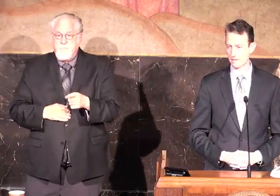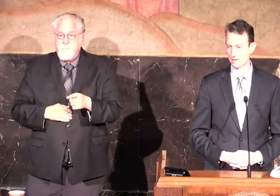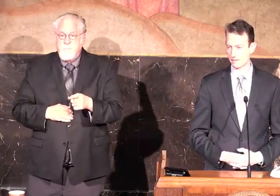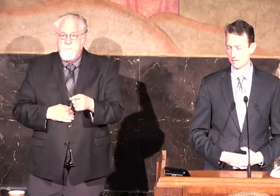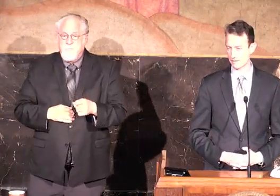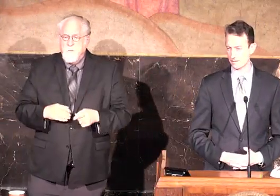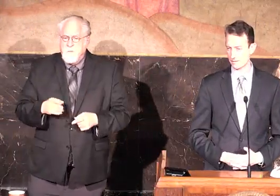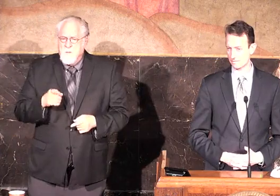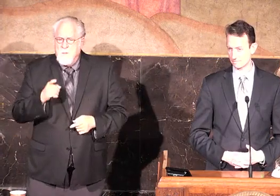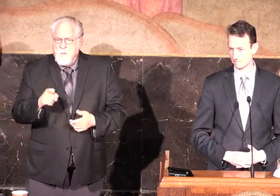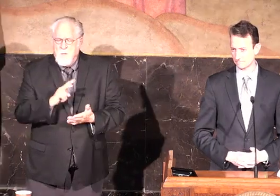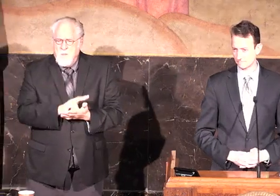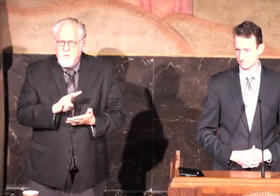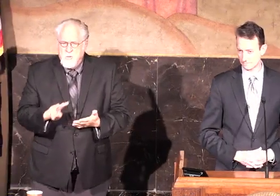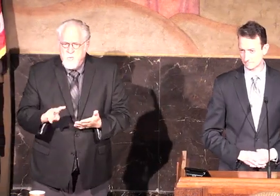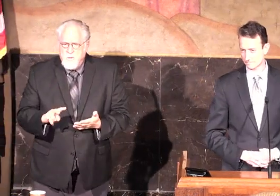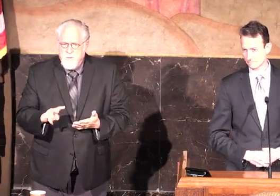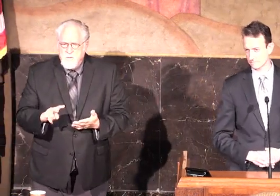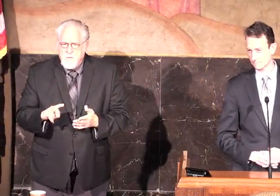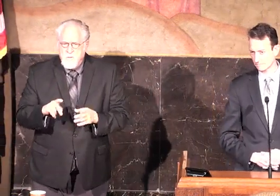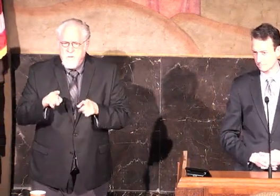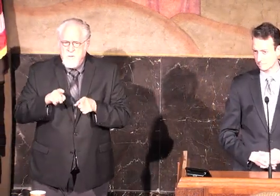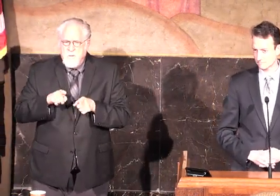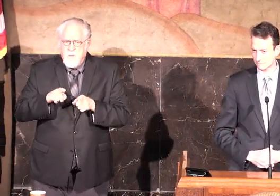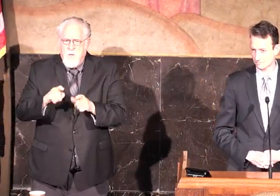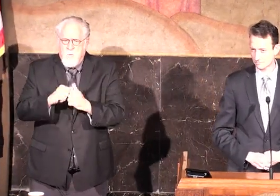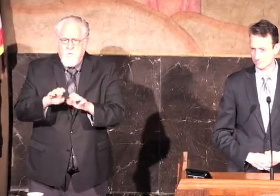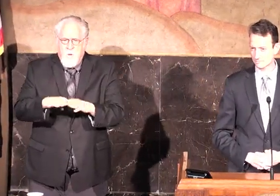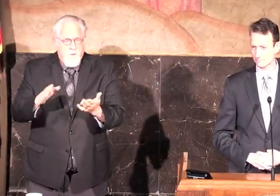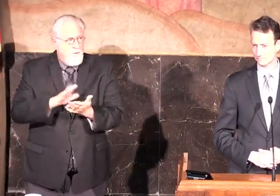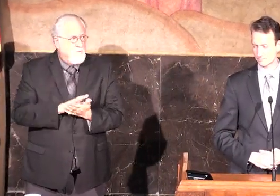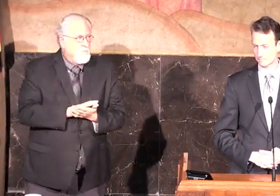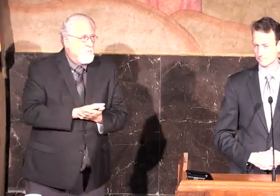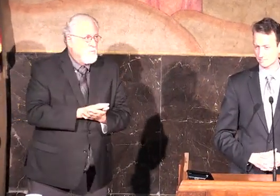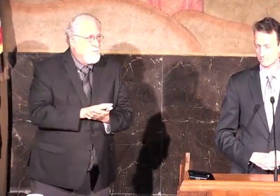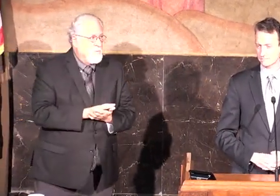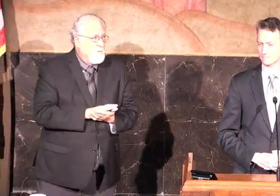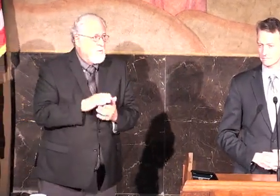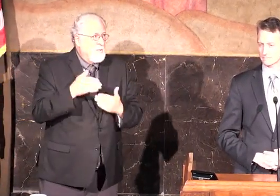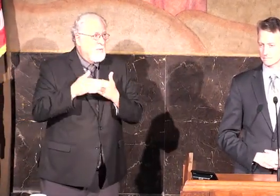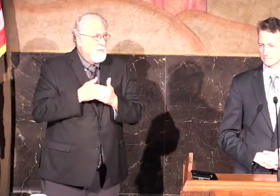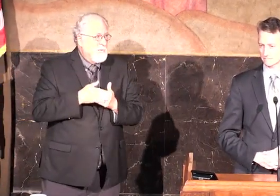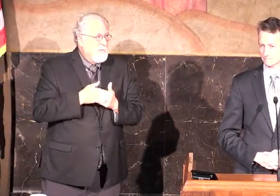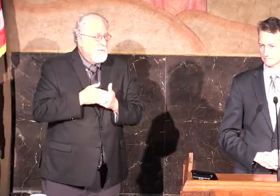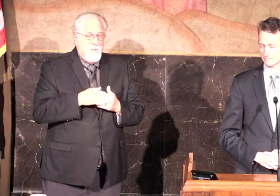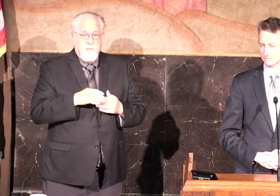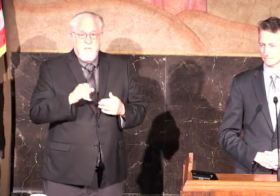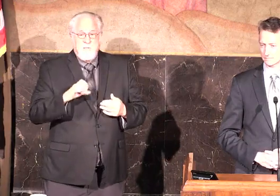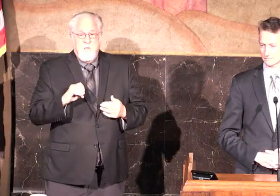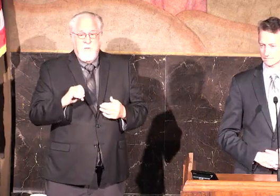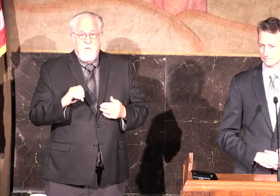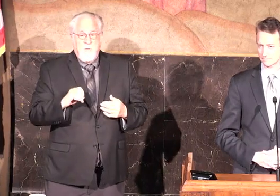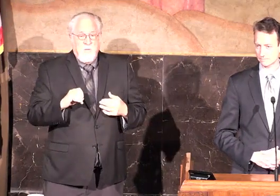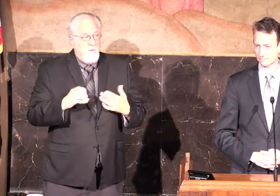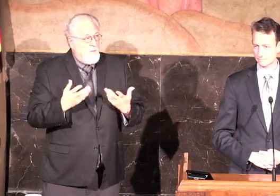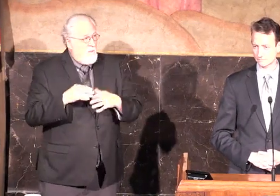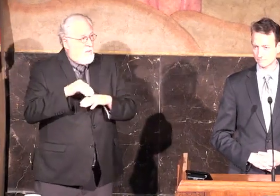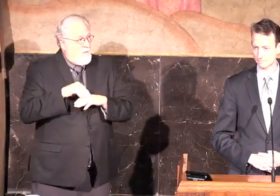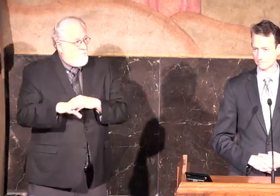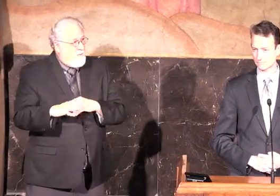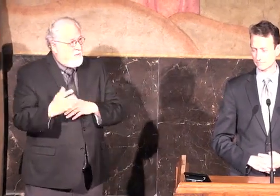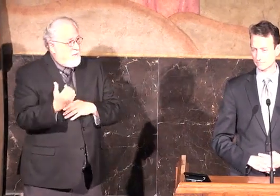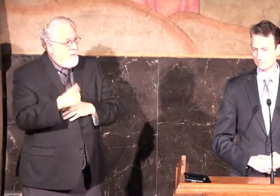So 2 weeks coincides really closely with the opening of schools, K-12 schools. Does this affect